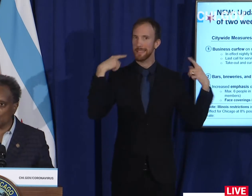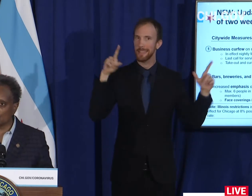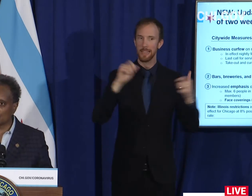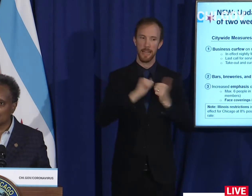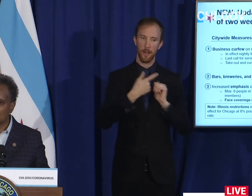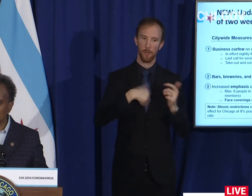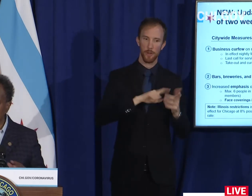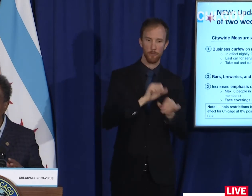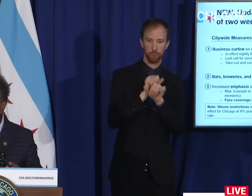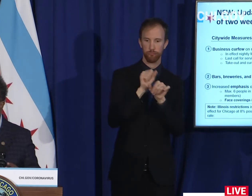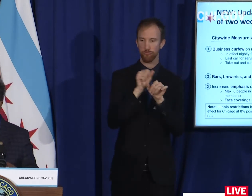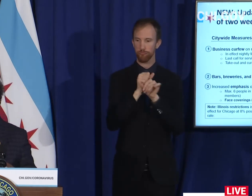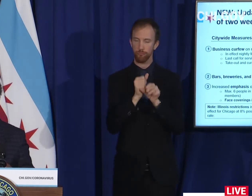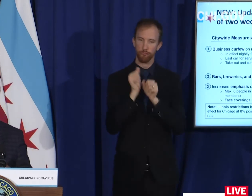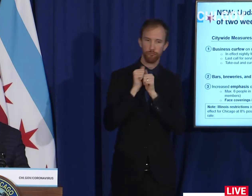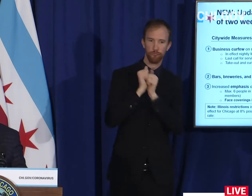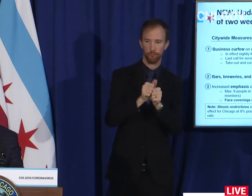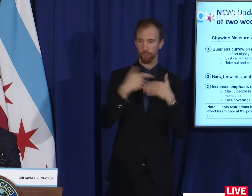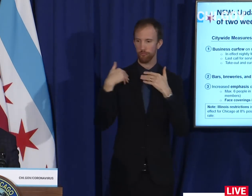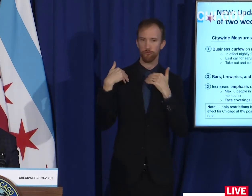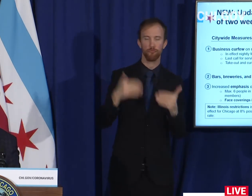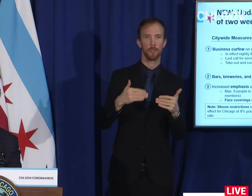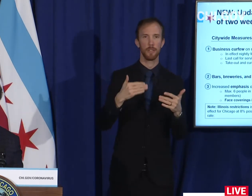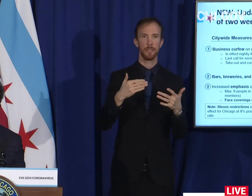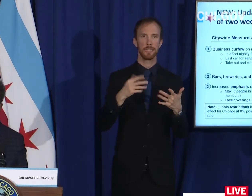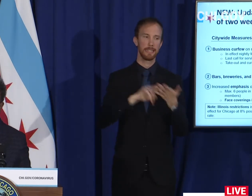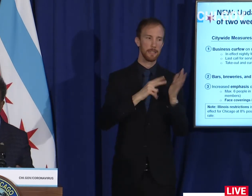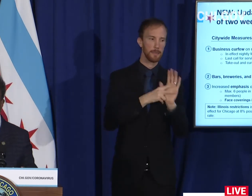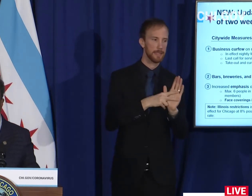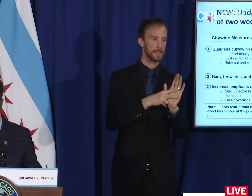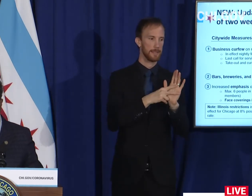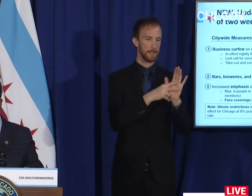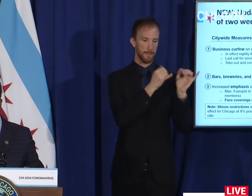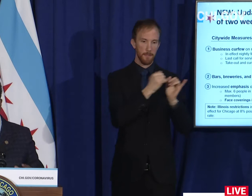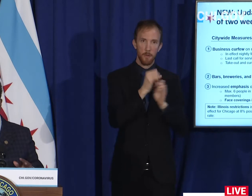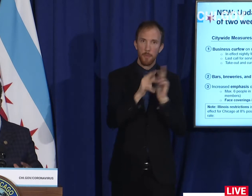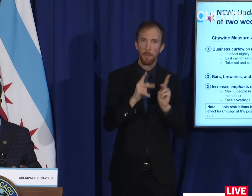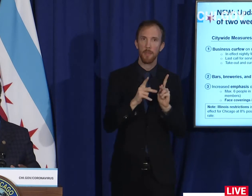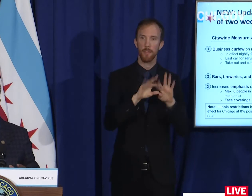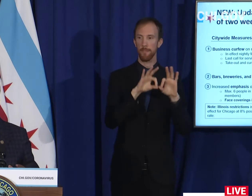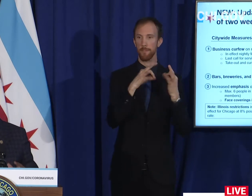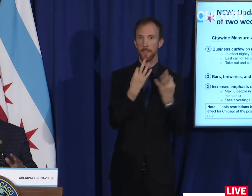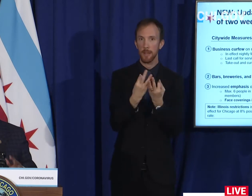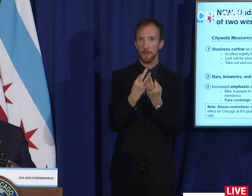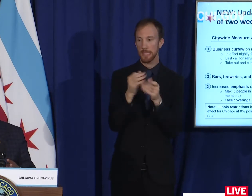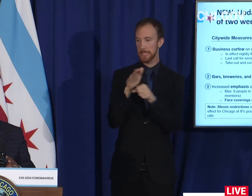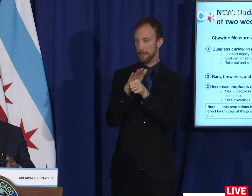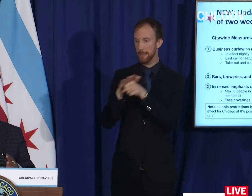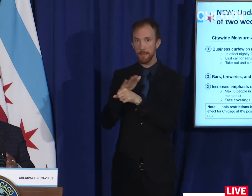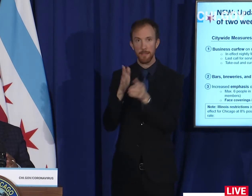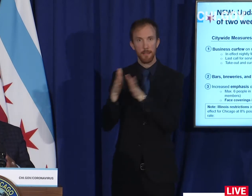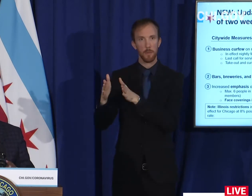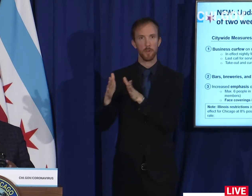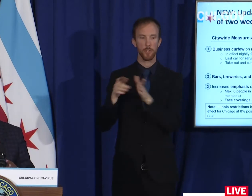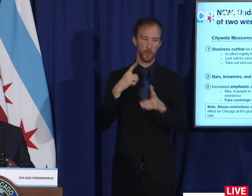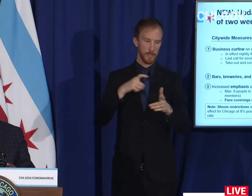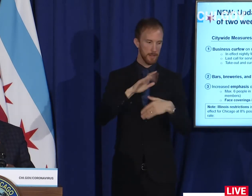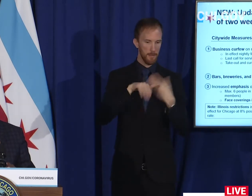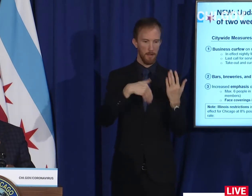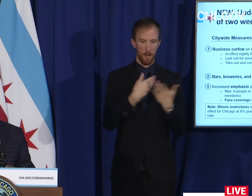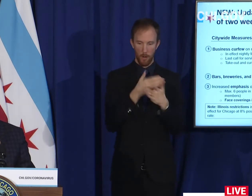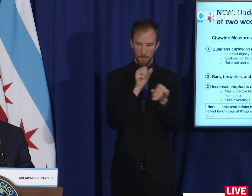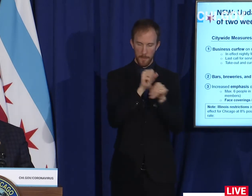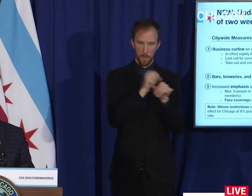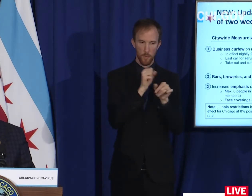working hard as individuals, as family members, as neighbors, together to really fight